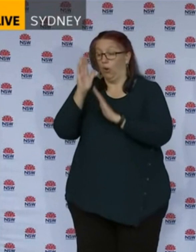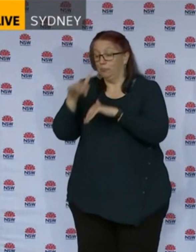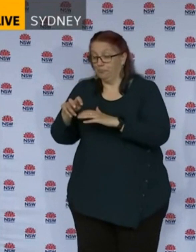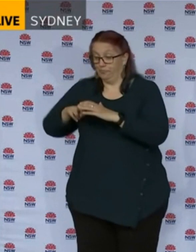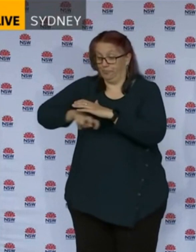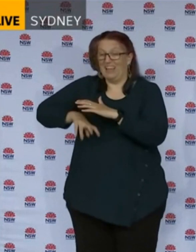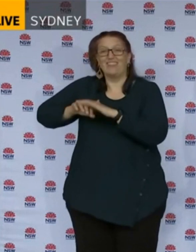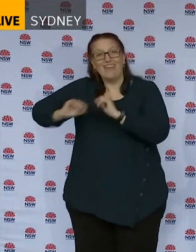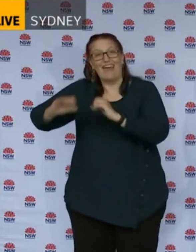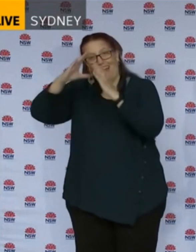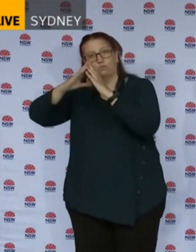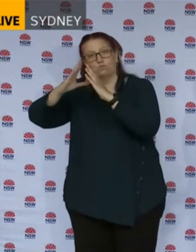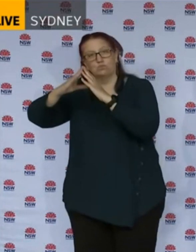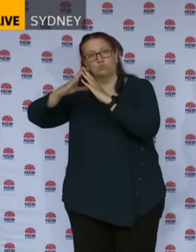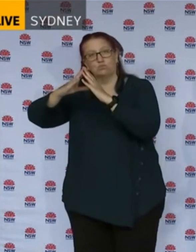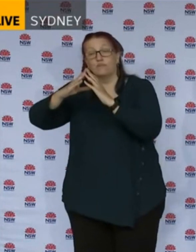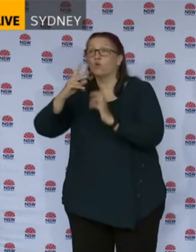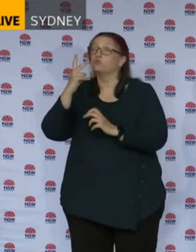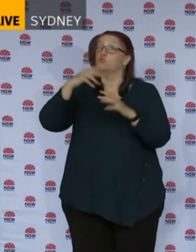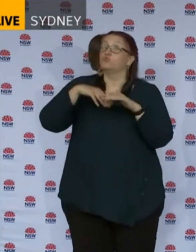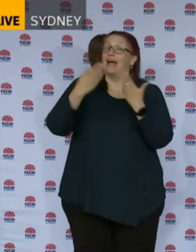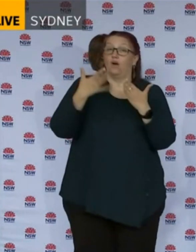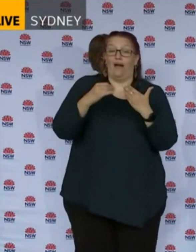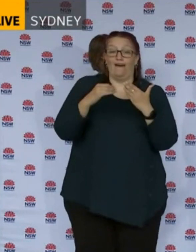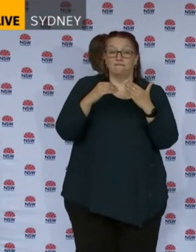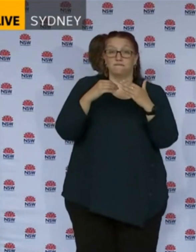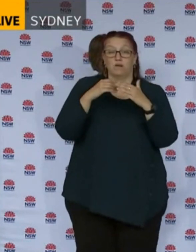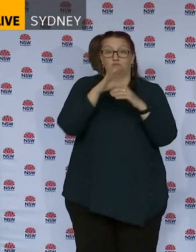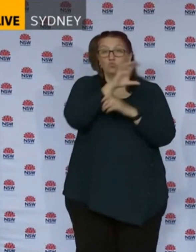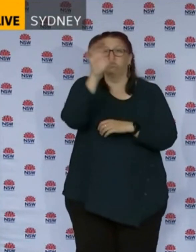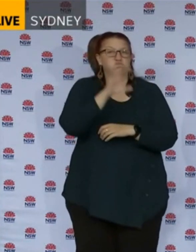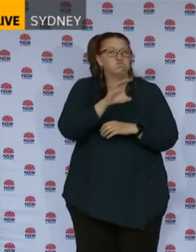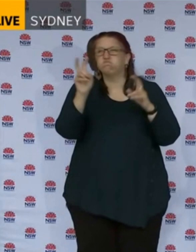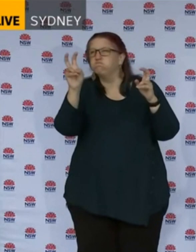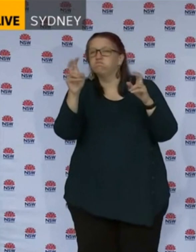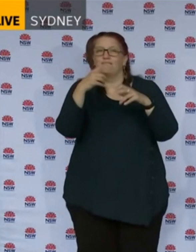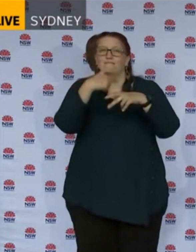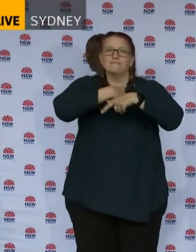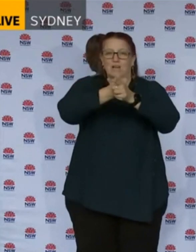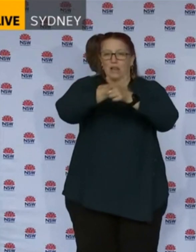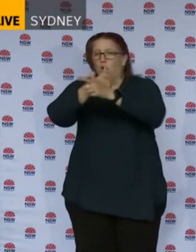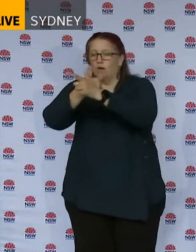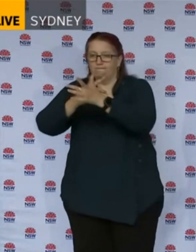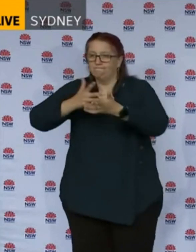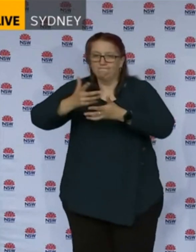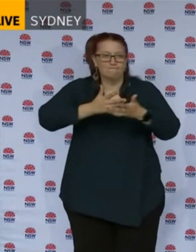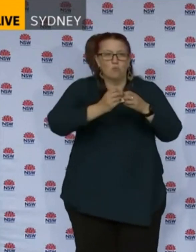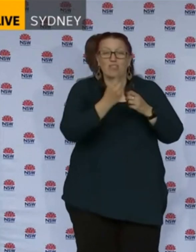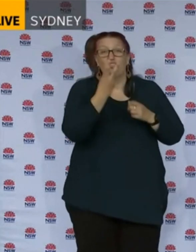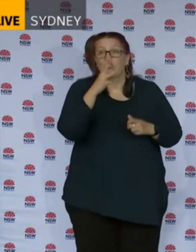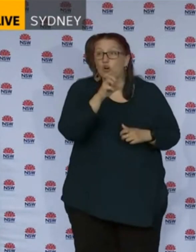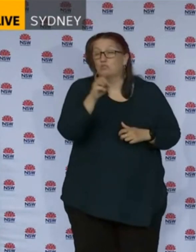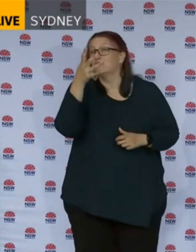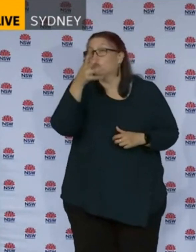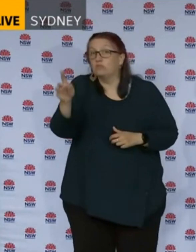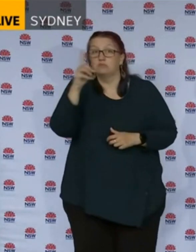video link with the MPs over the 2 days where they was probably in the vicinity of 30 or 40